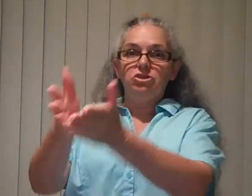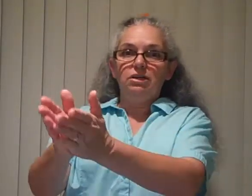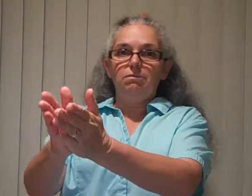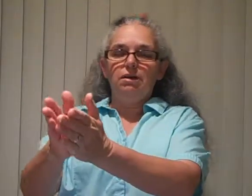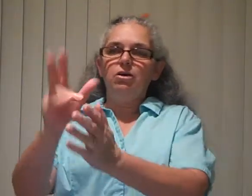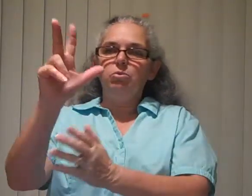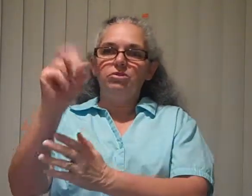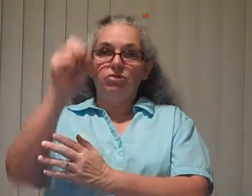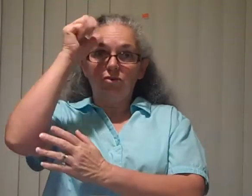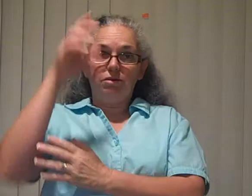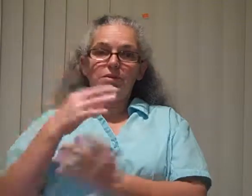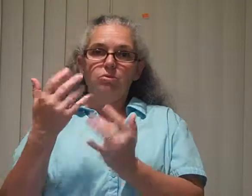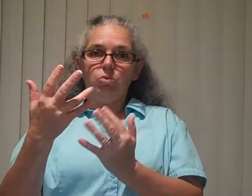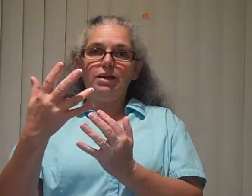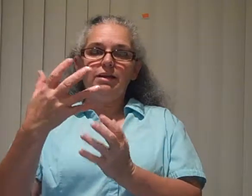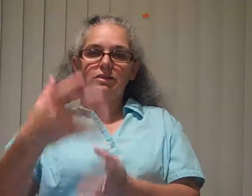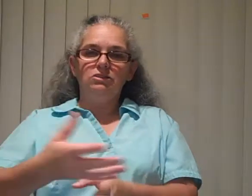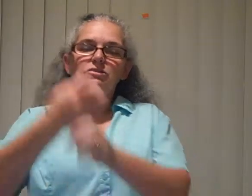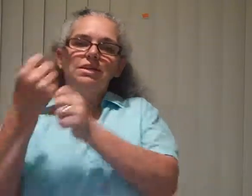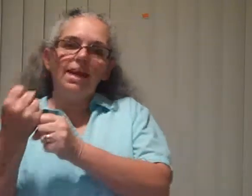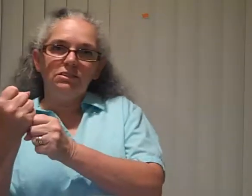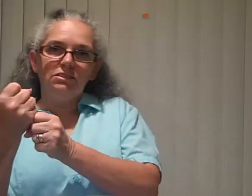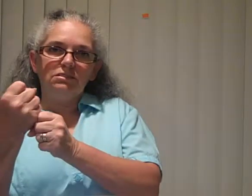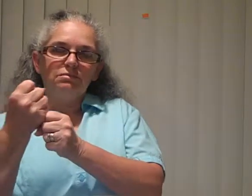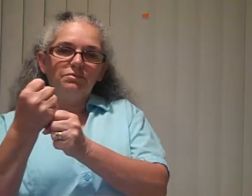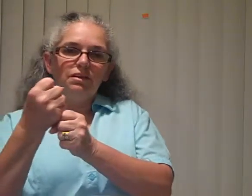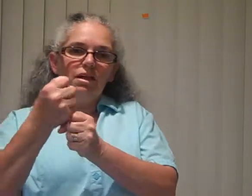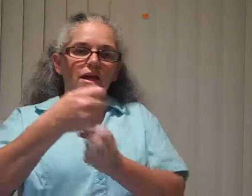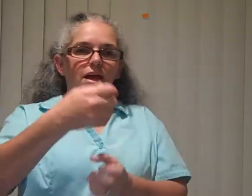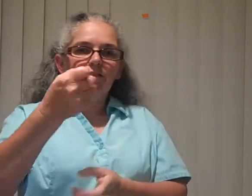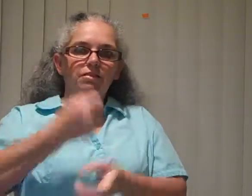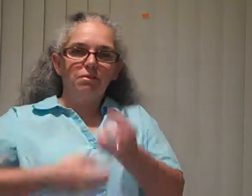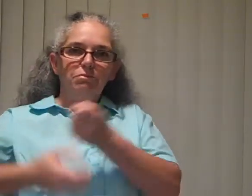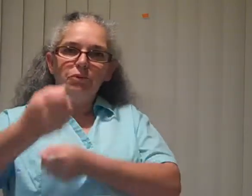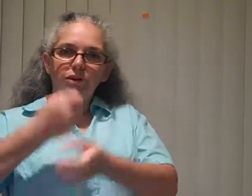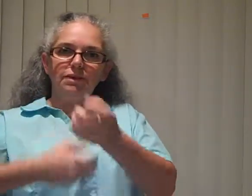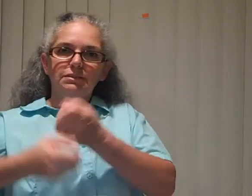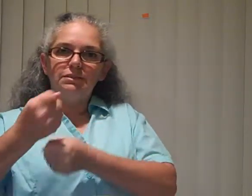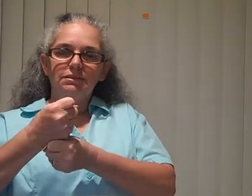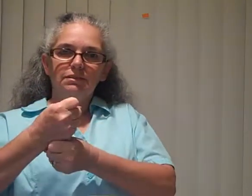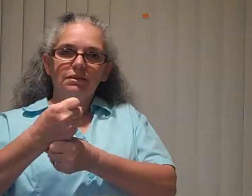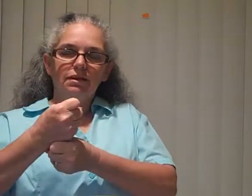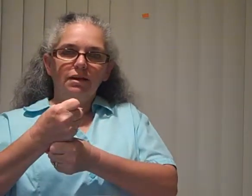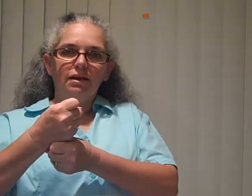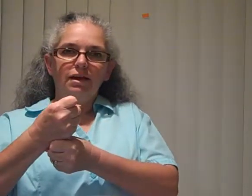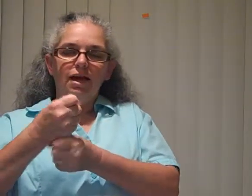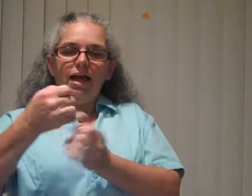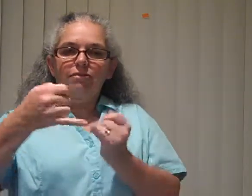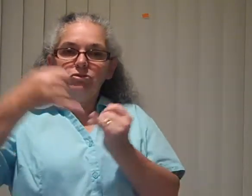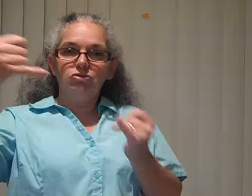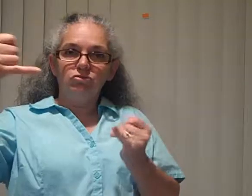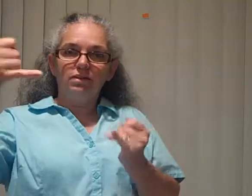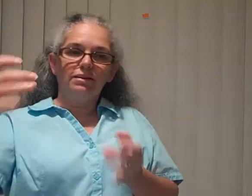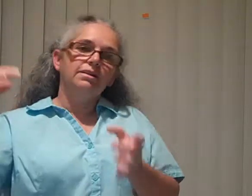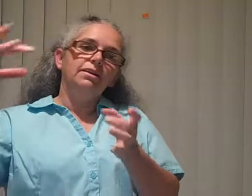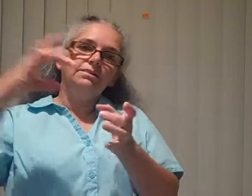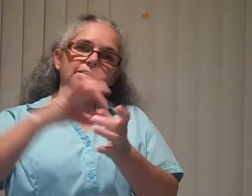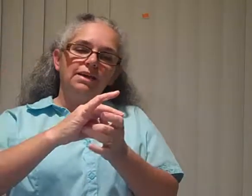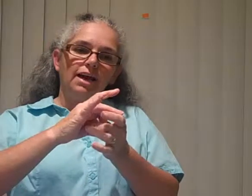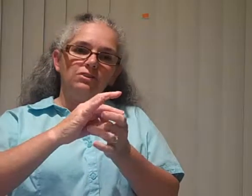this string, and then that string is attached to a larger string that's attached to a rope that's attached to a larger rope. So you're pulling on this thing for like